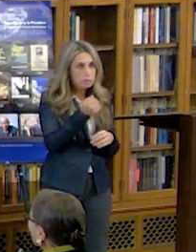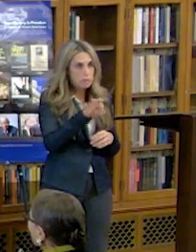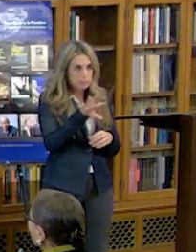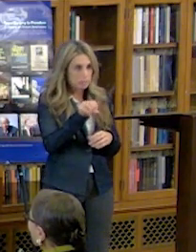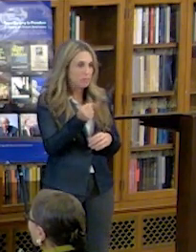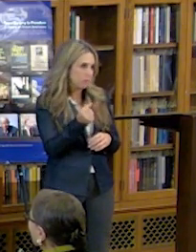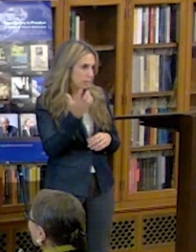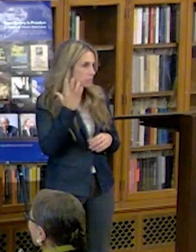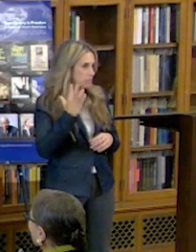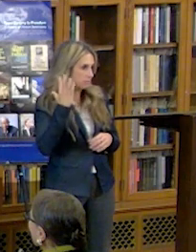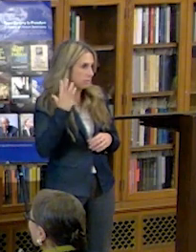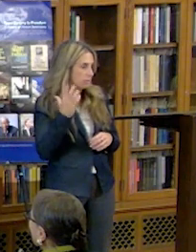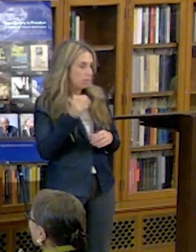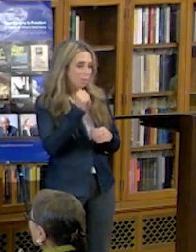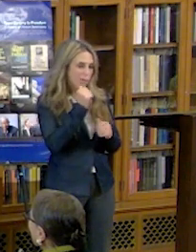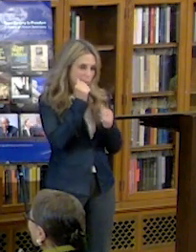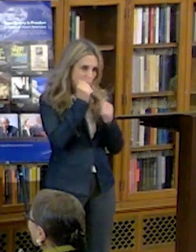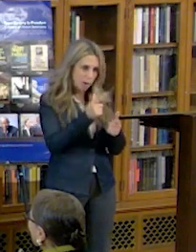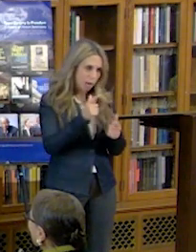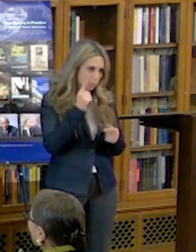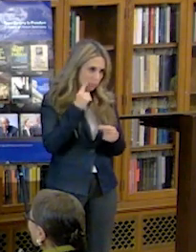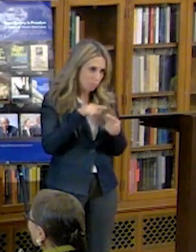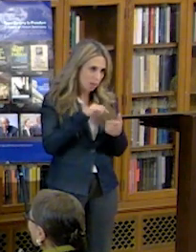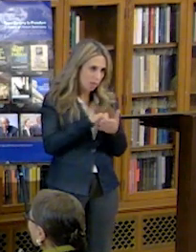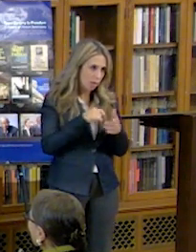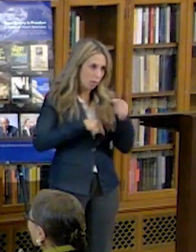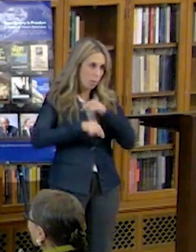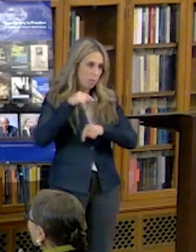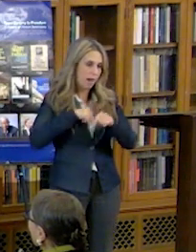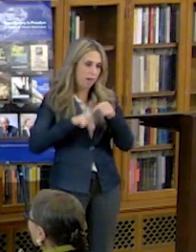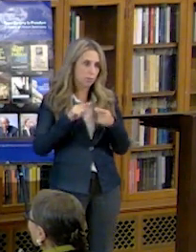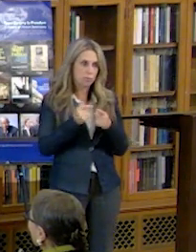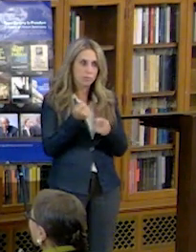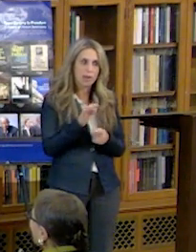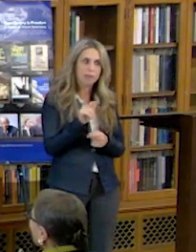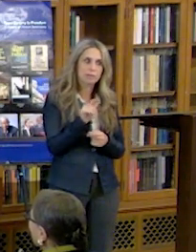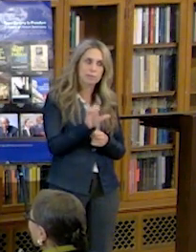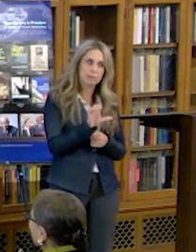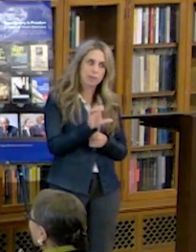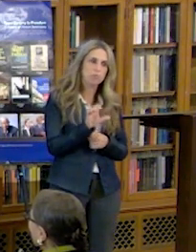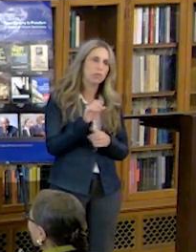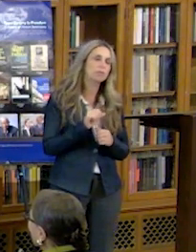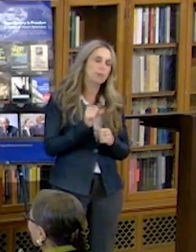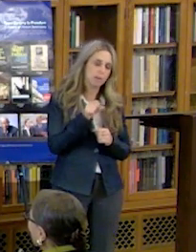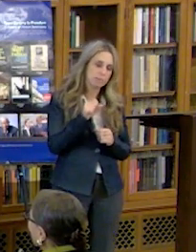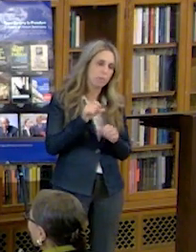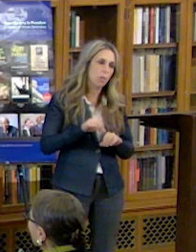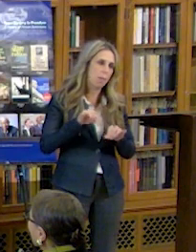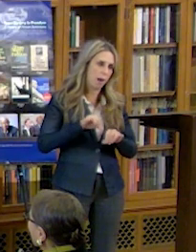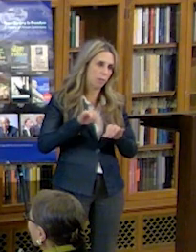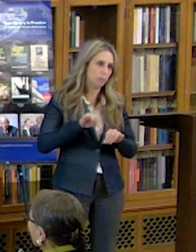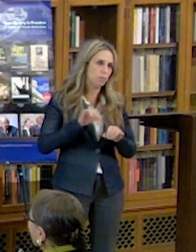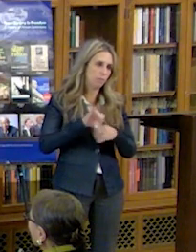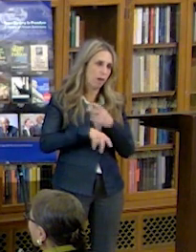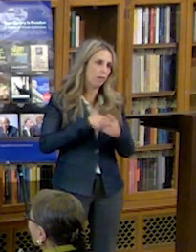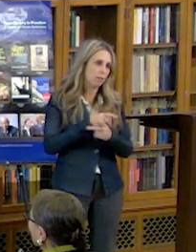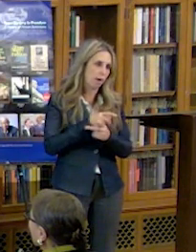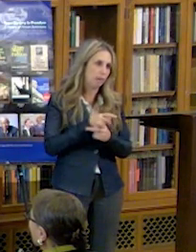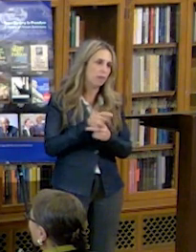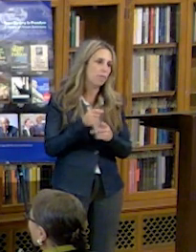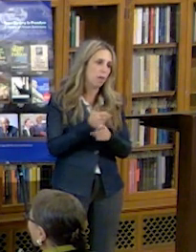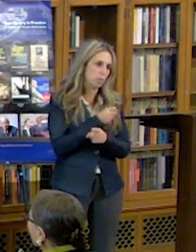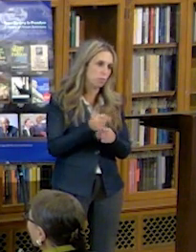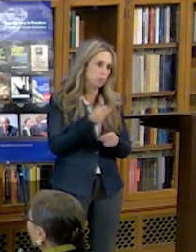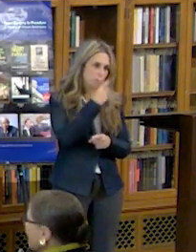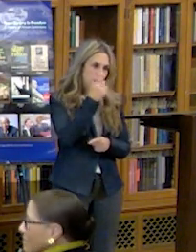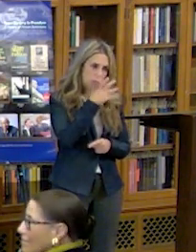50s um but I'm not surprised to hear going back to the 19th century that there were patterns of this type of um abuse of